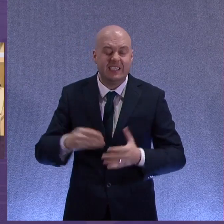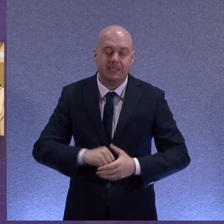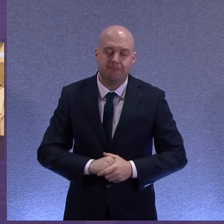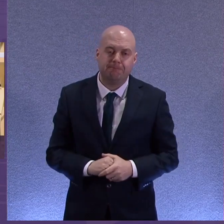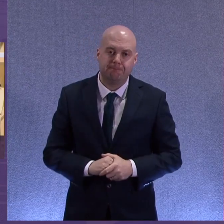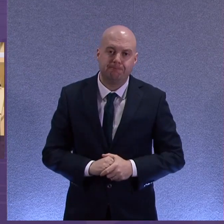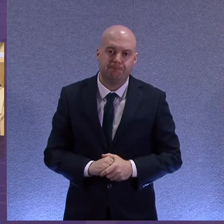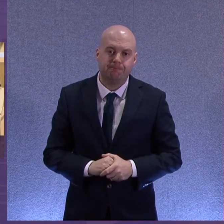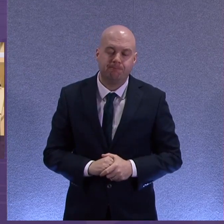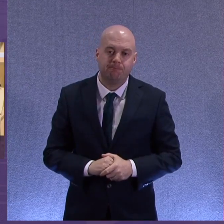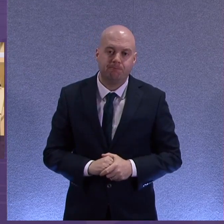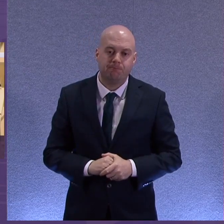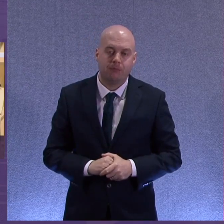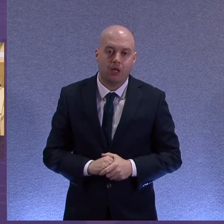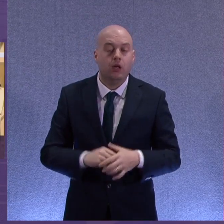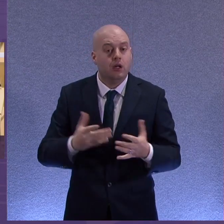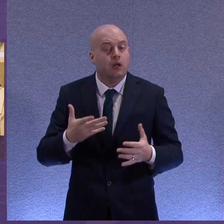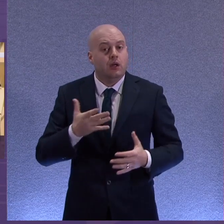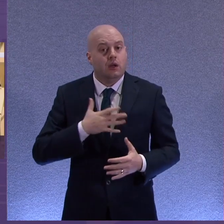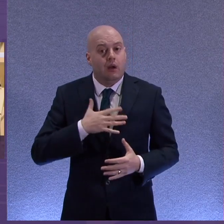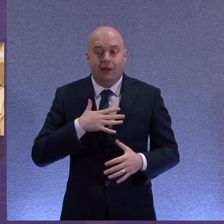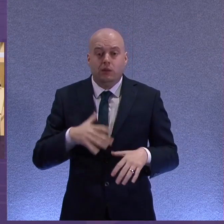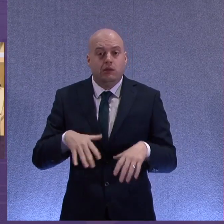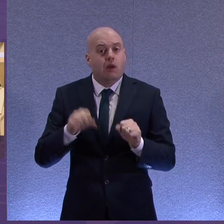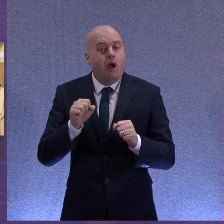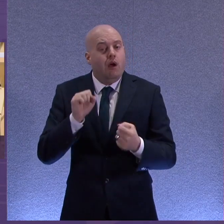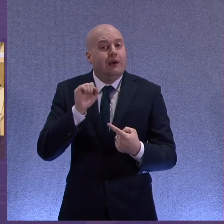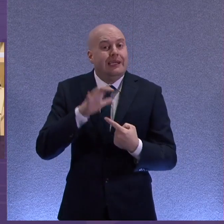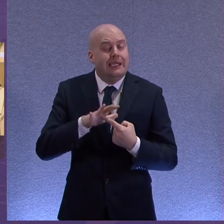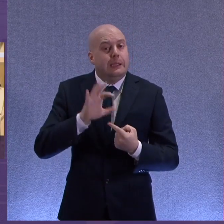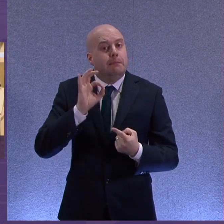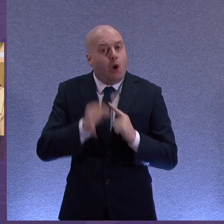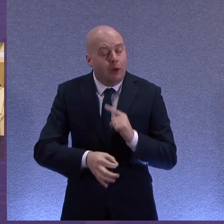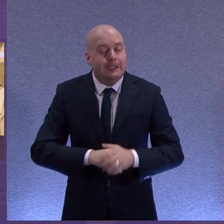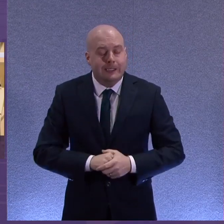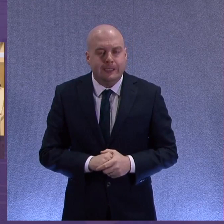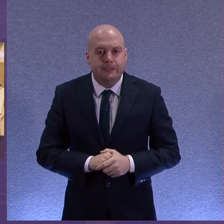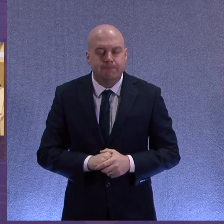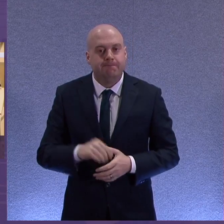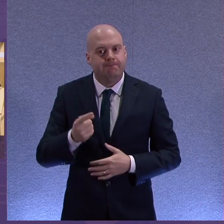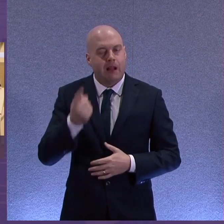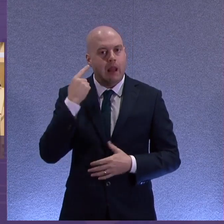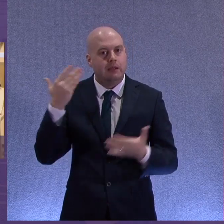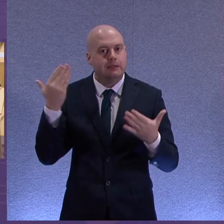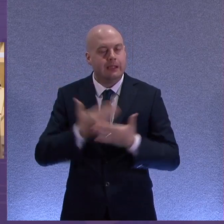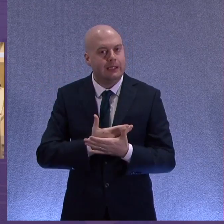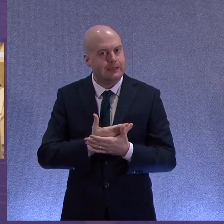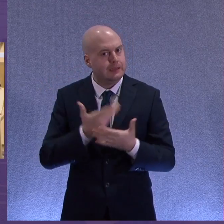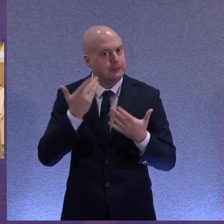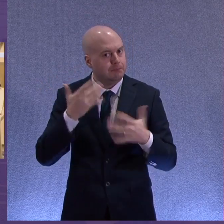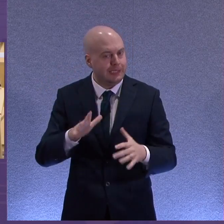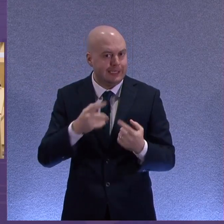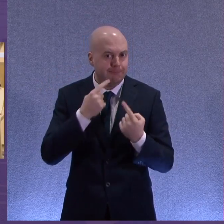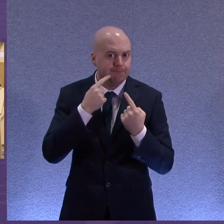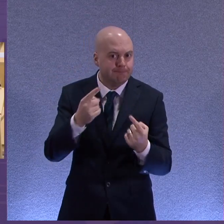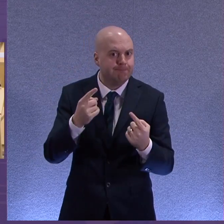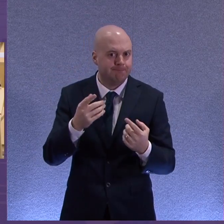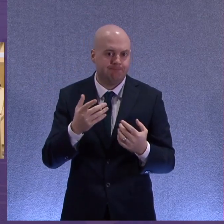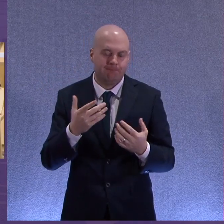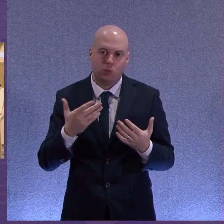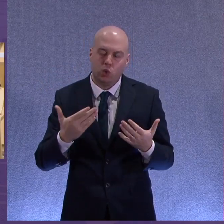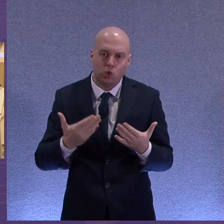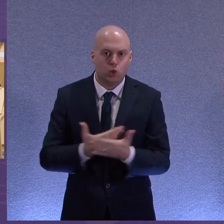update on some key points. As everyone knows, last night we announced significant new measures to slow the spread of